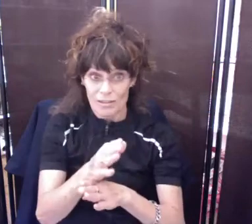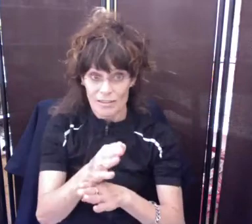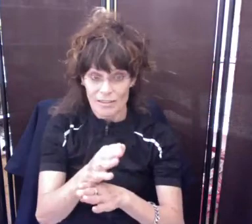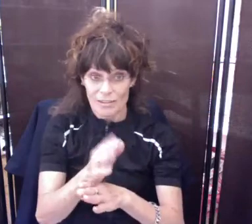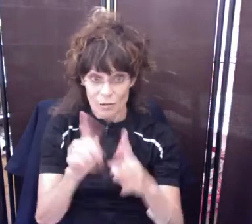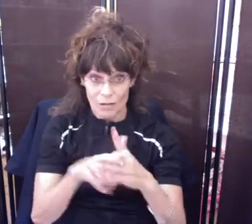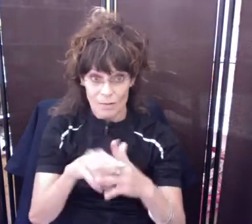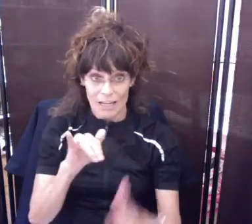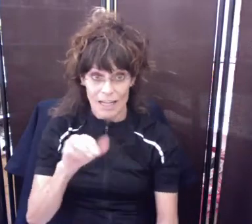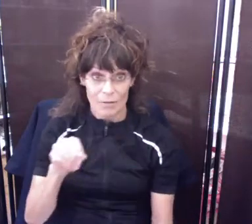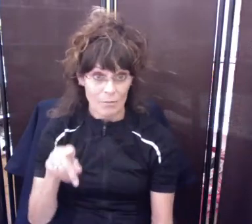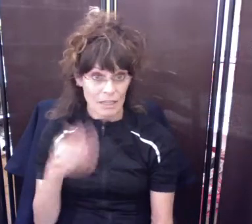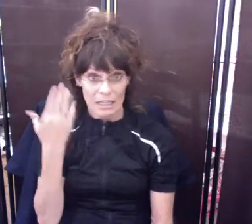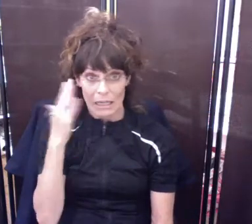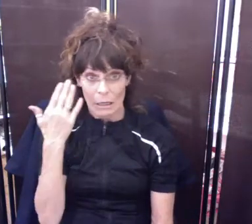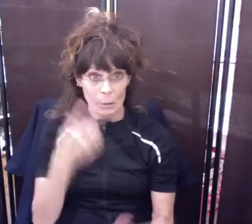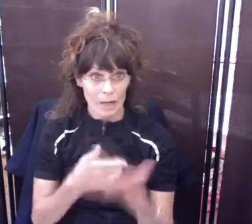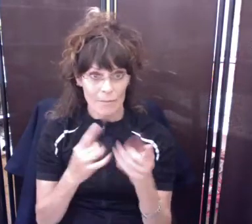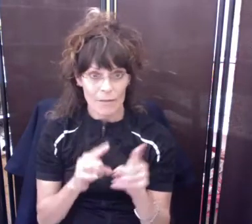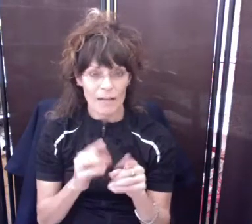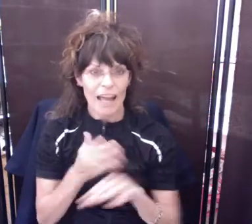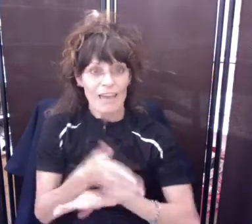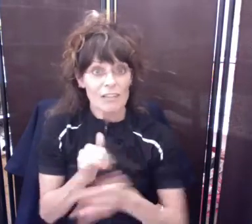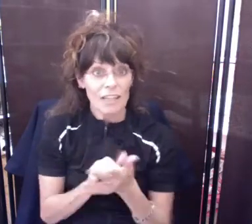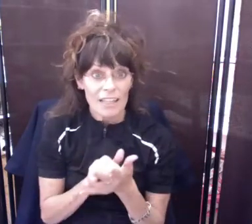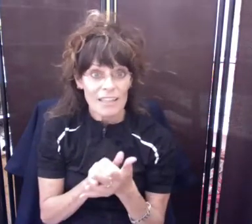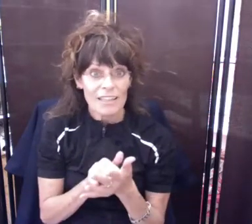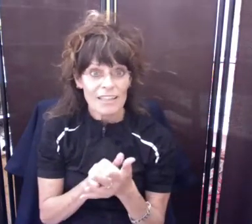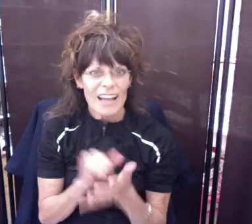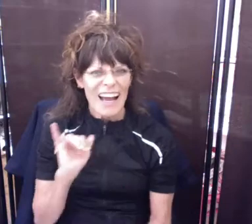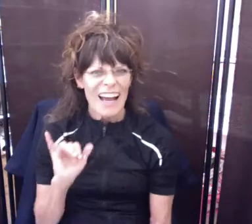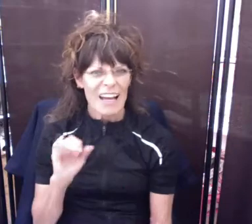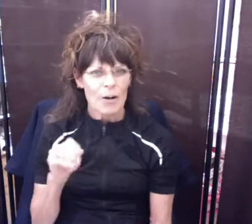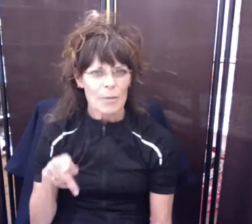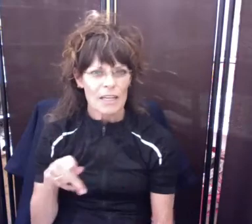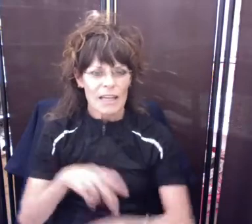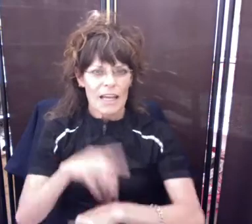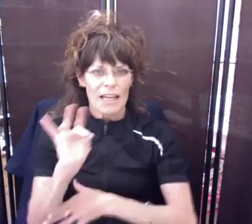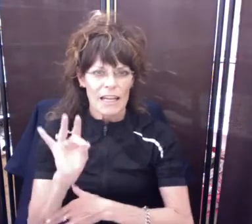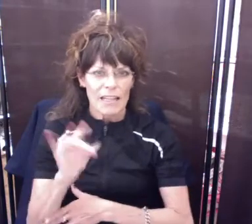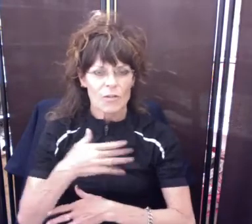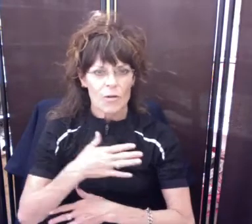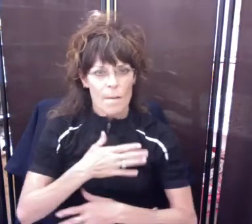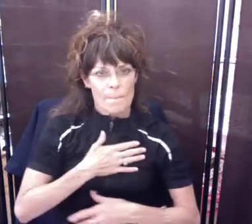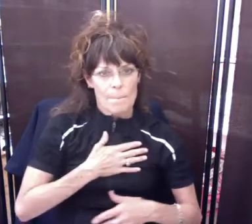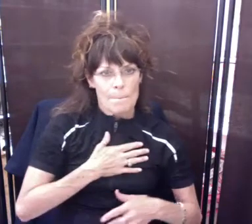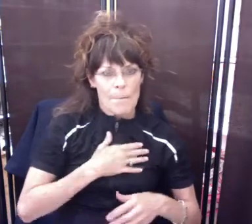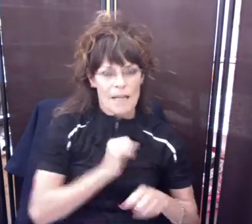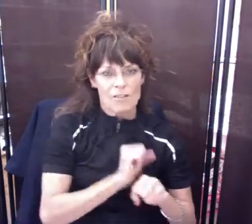didn't know what was going on. But after that, IOP was at 8 o'clock. I got off at 4 o'clock. I didn't have a driver's license, and there was a bar